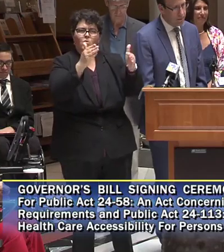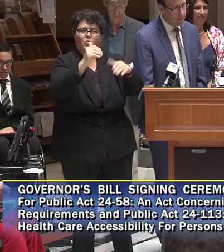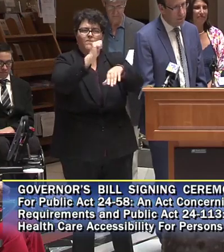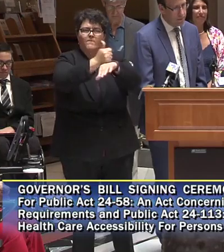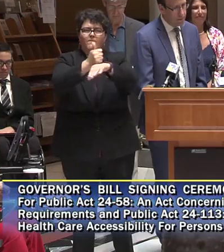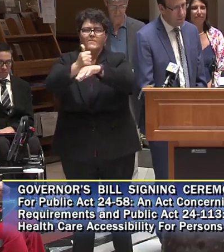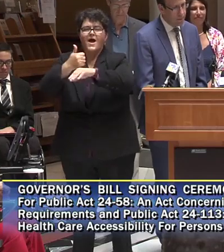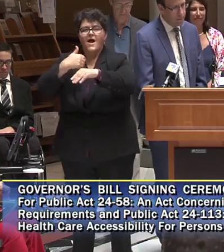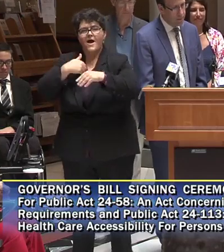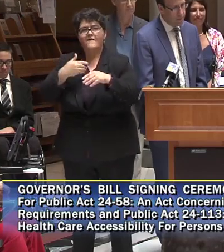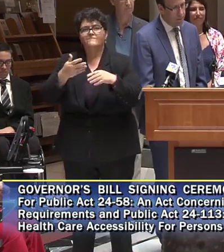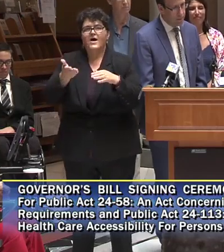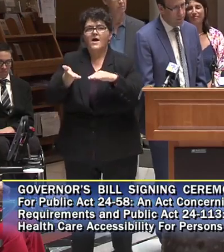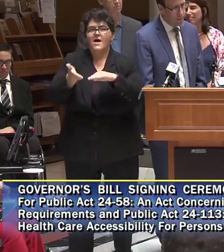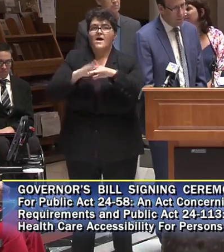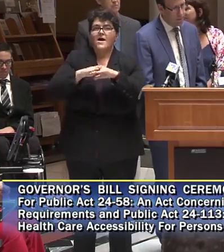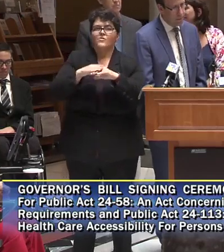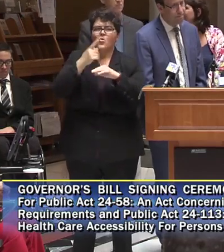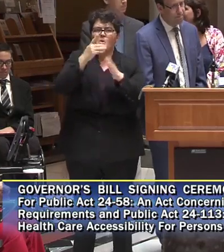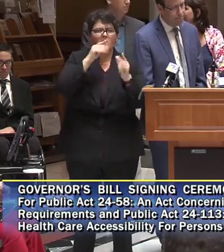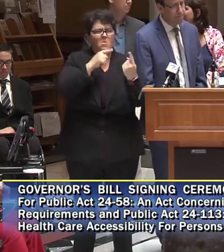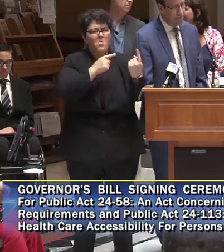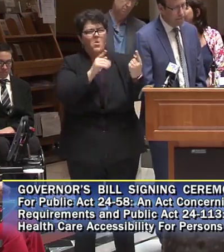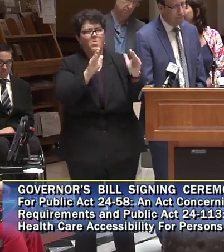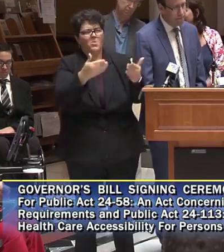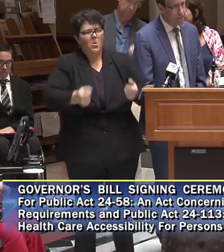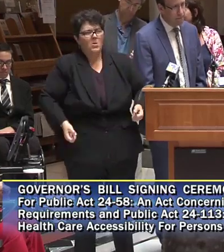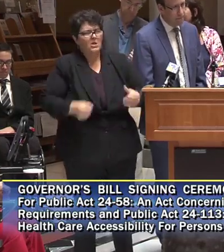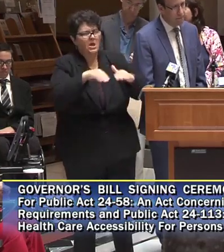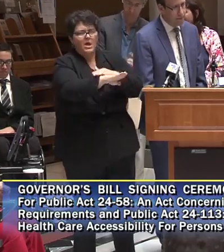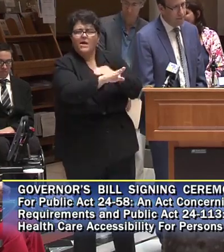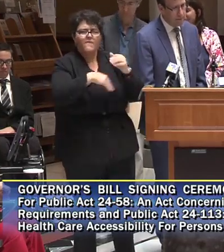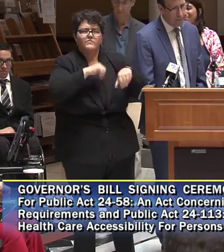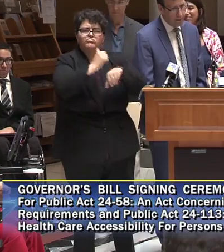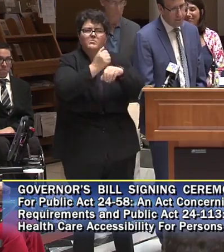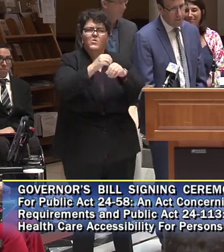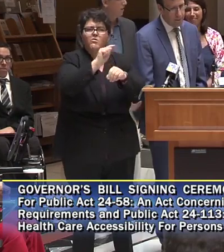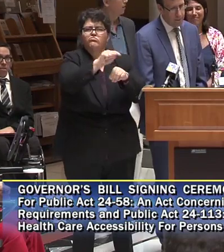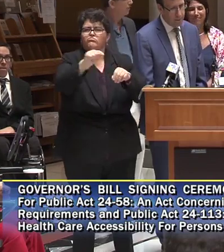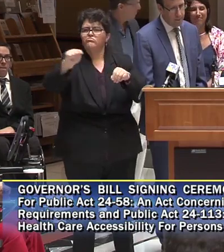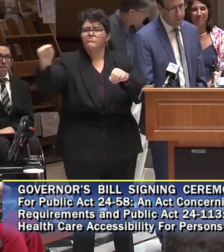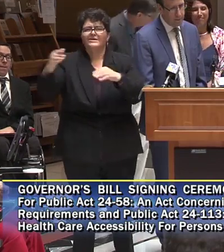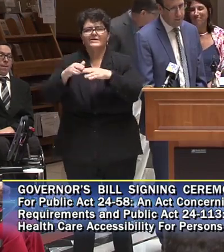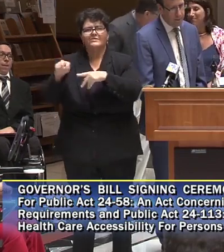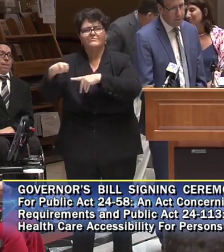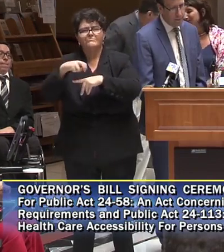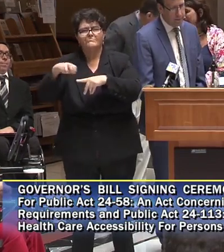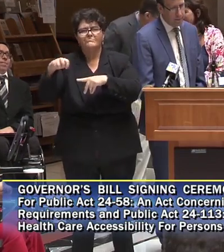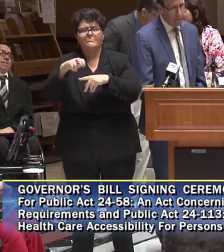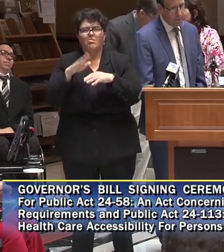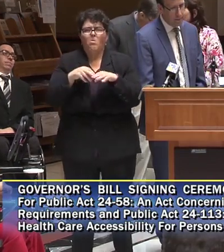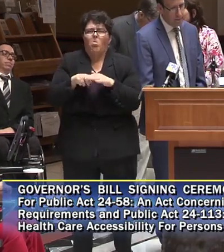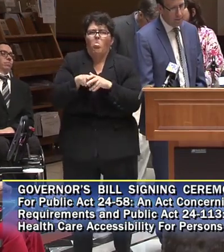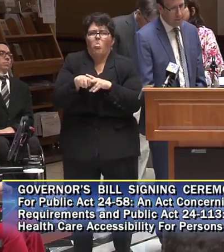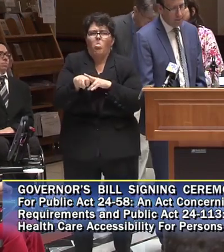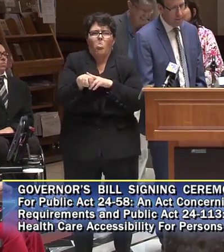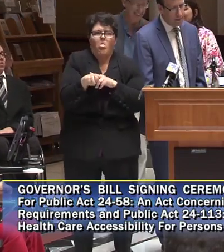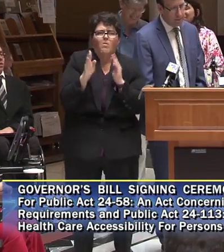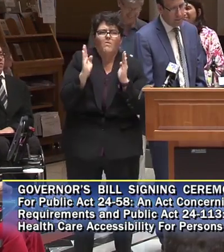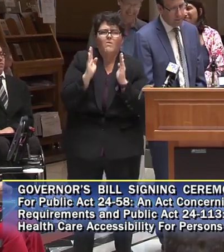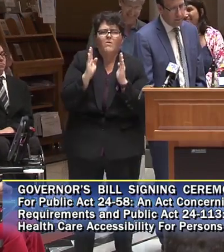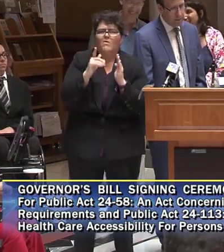enter and maneuver easily. In the past, the rooms have been so small that it has been a real